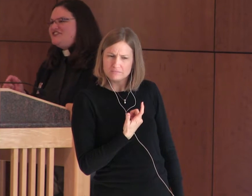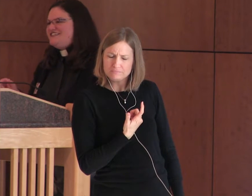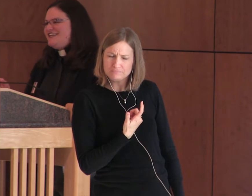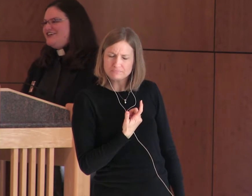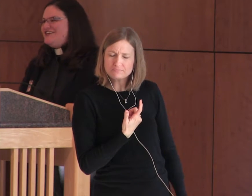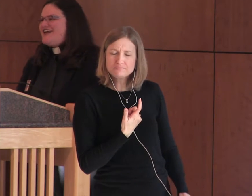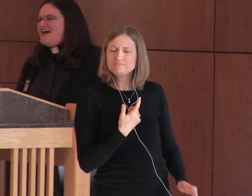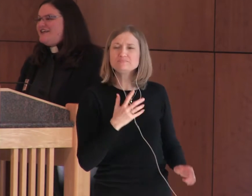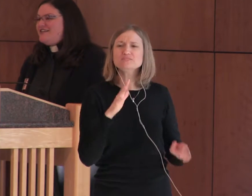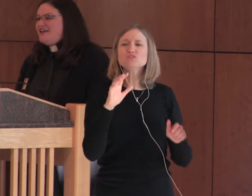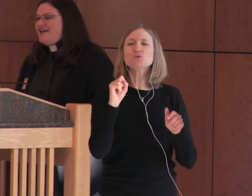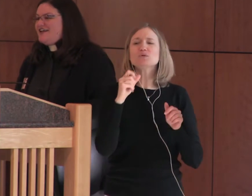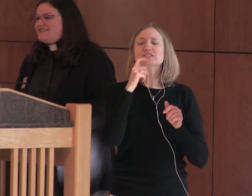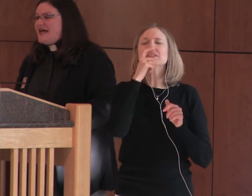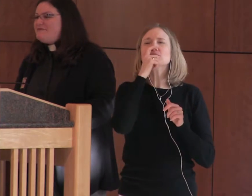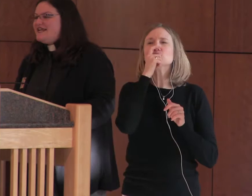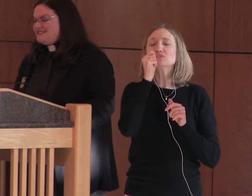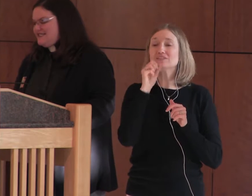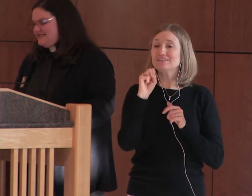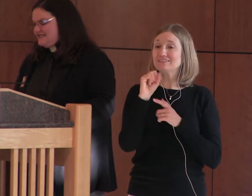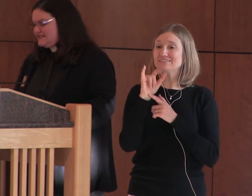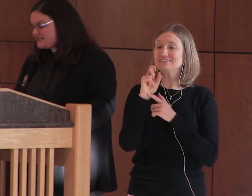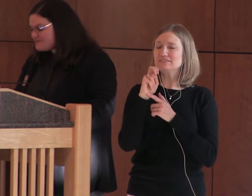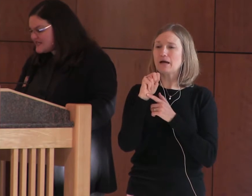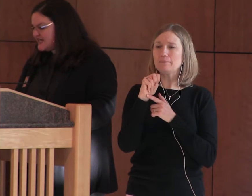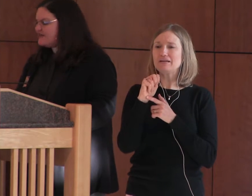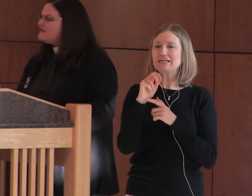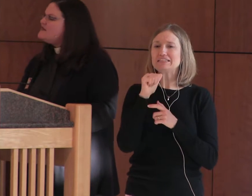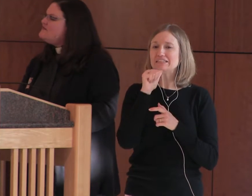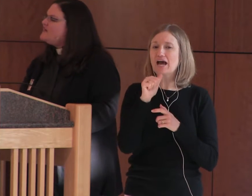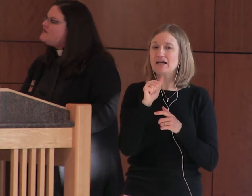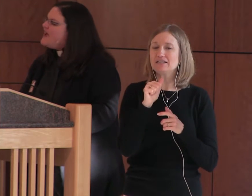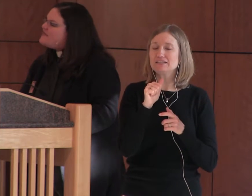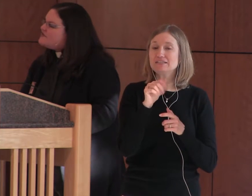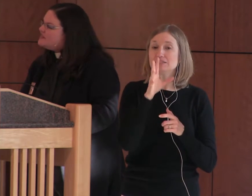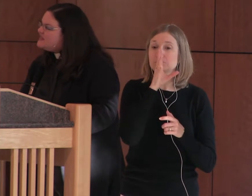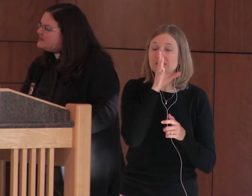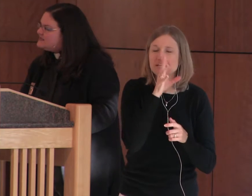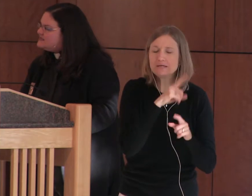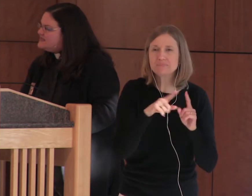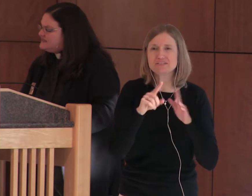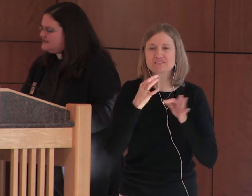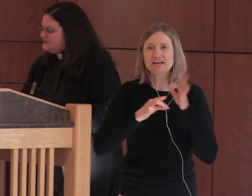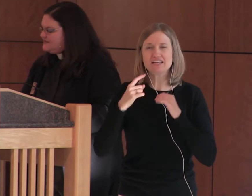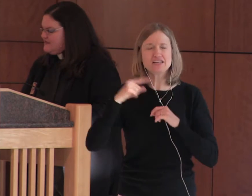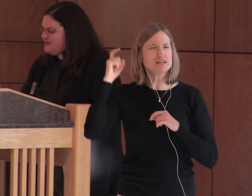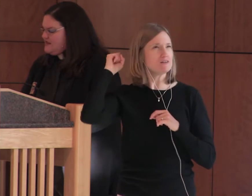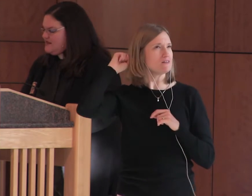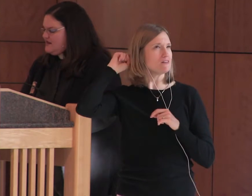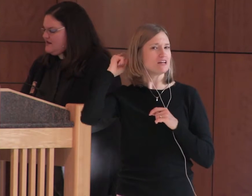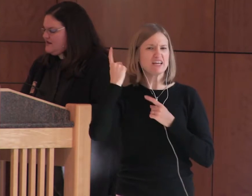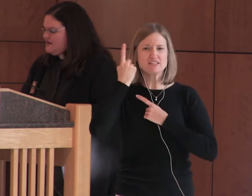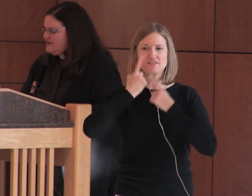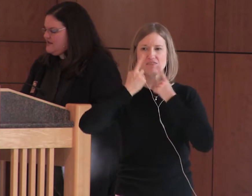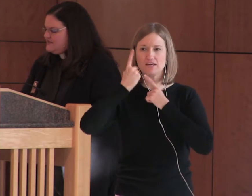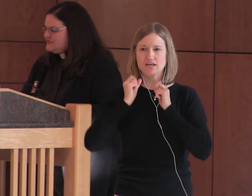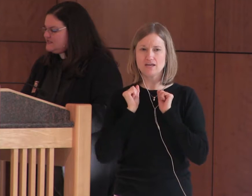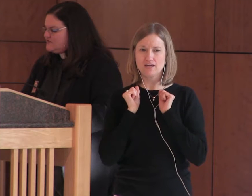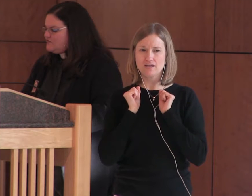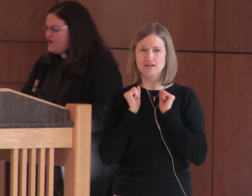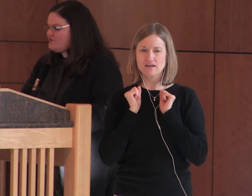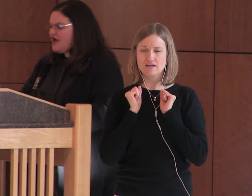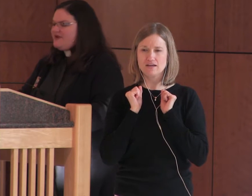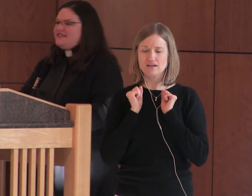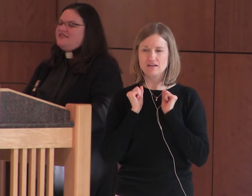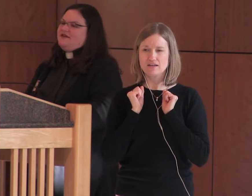And it's interesting here that Simon isn't speaking, but he rather thinks this. This